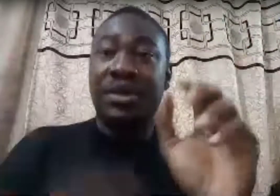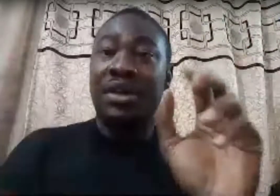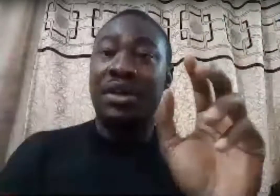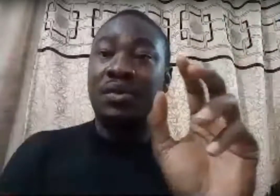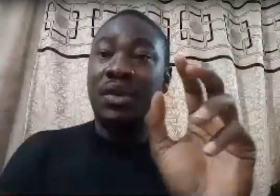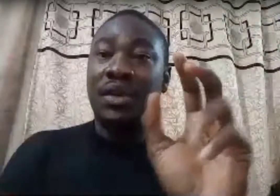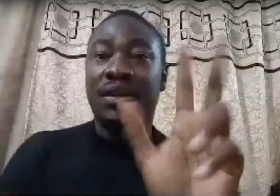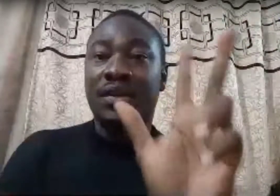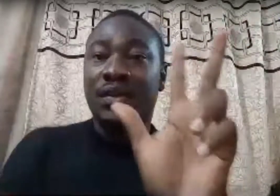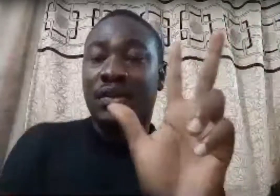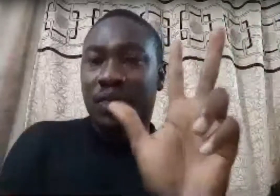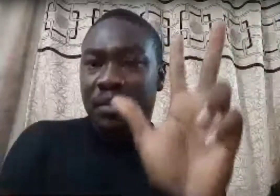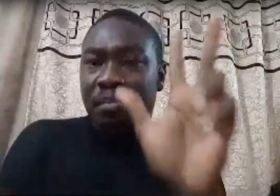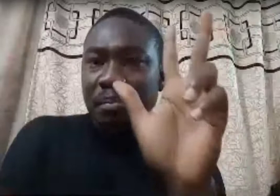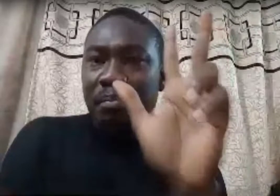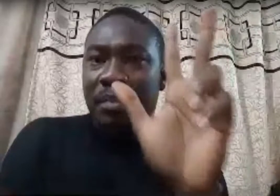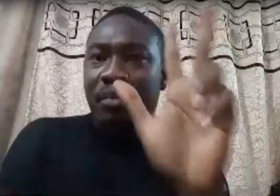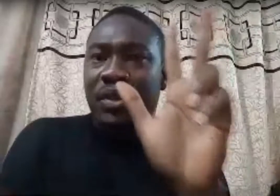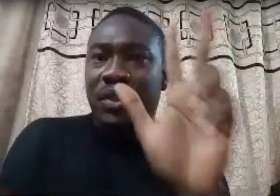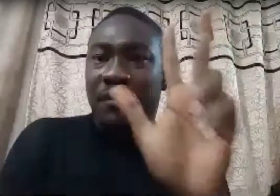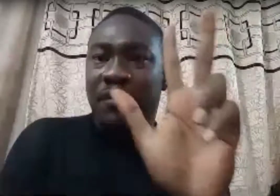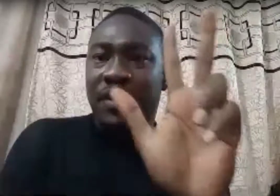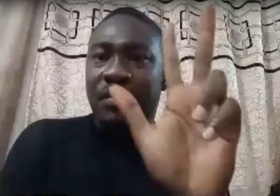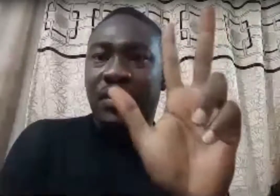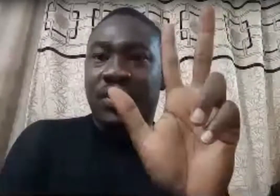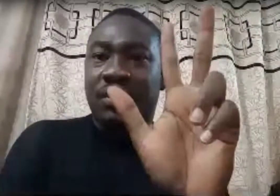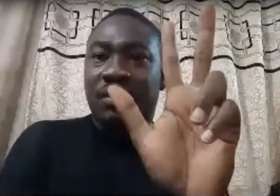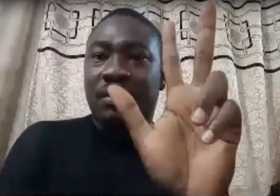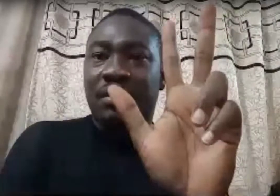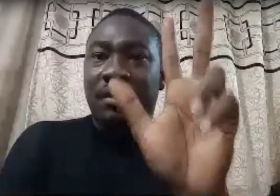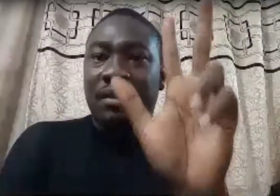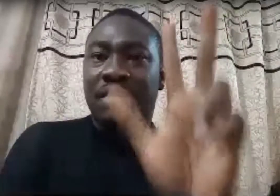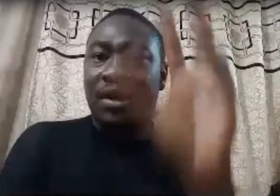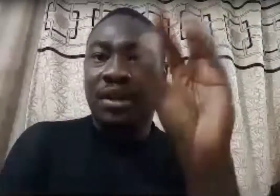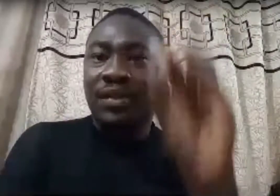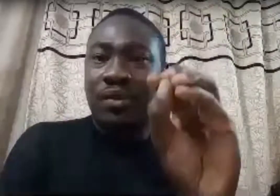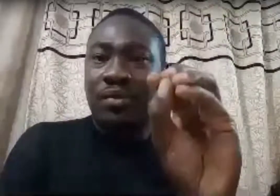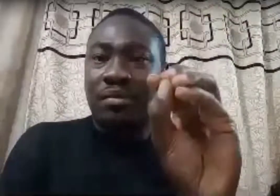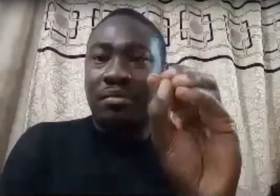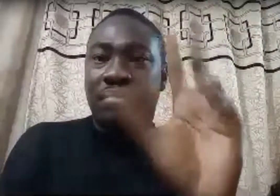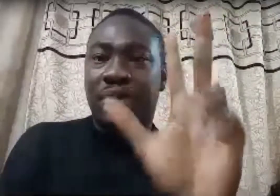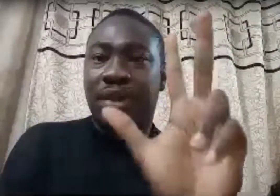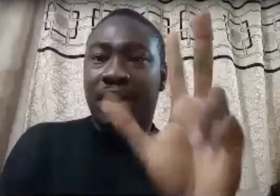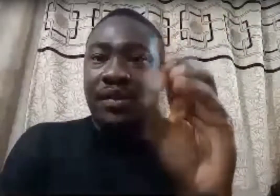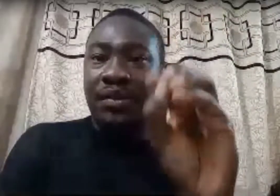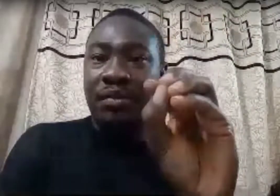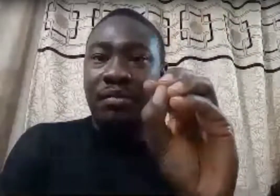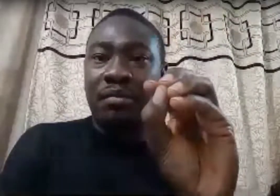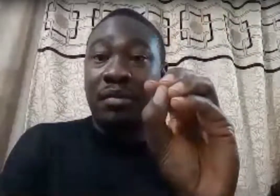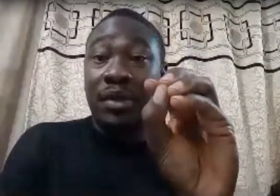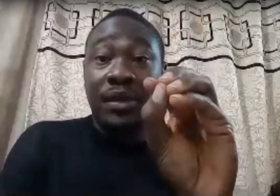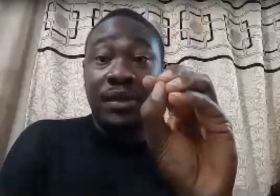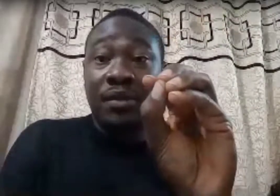put it on a fixed position. 3 and 0, 3 and 0. It's still okay.